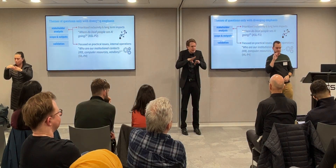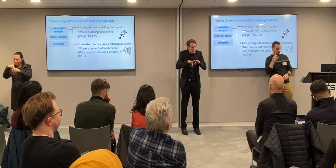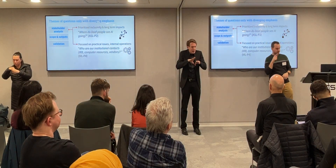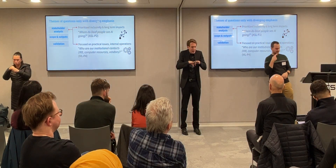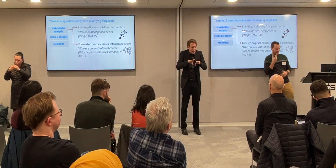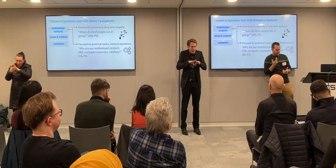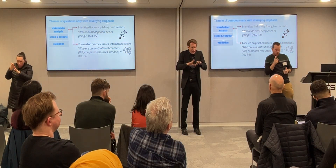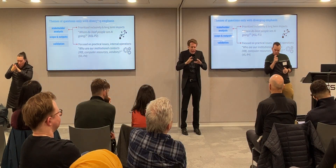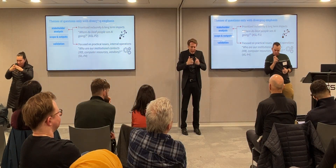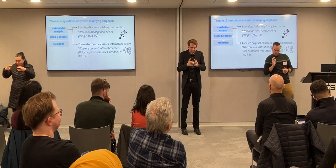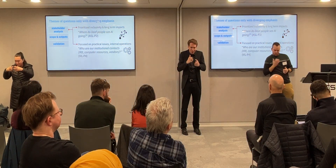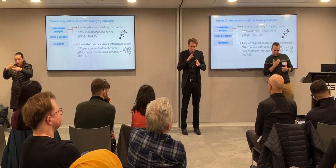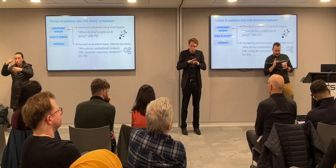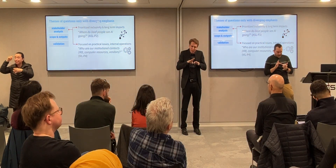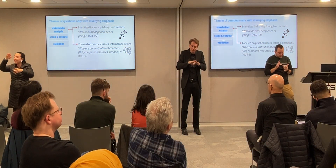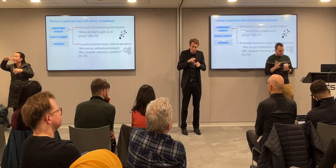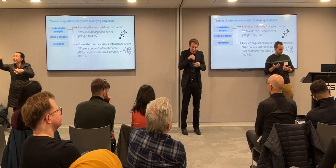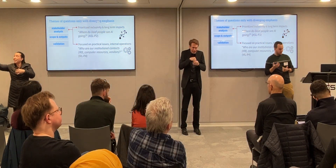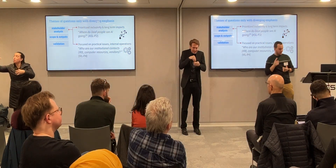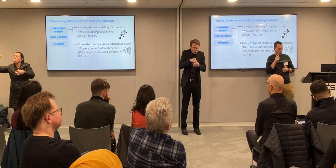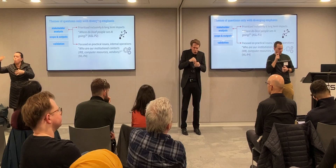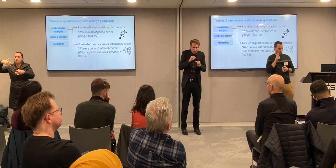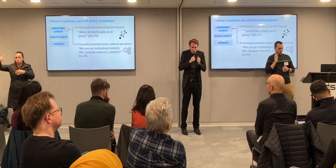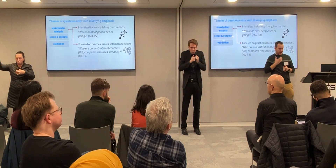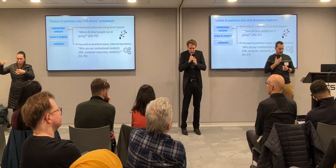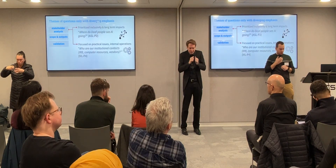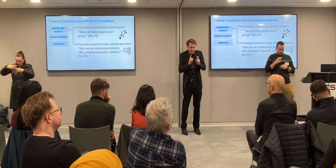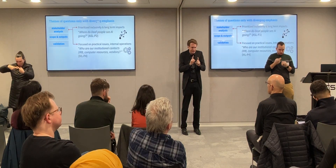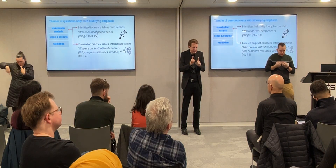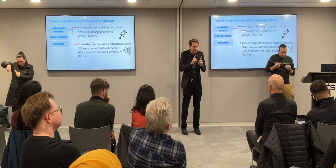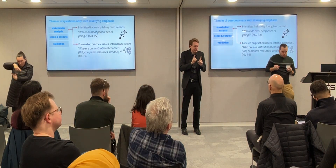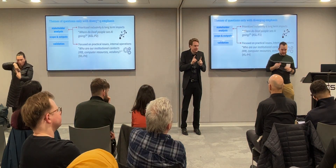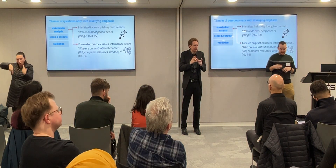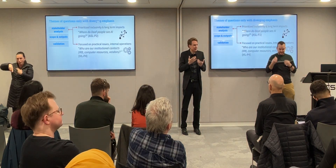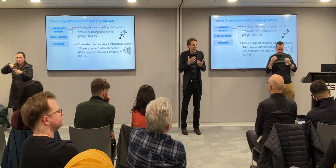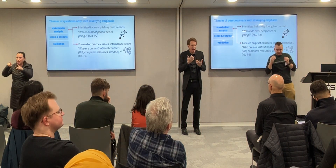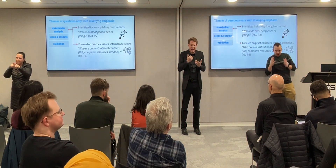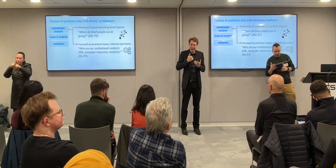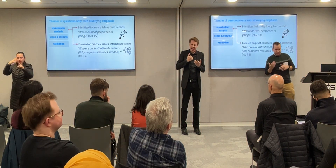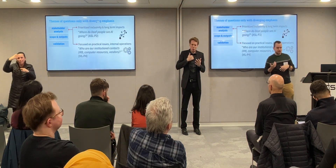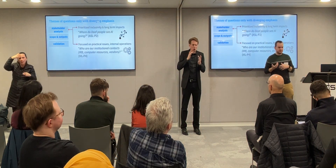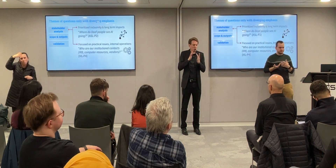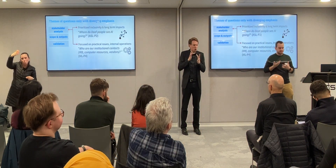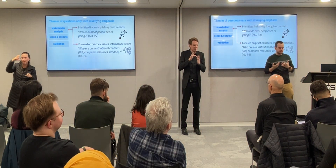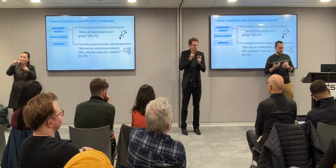like this. So, the question being, who are our institutional contacts?